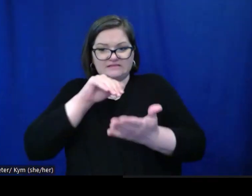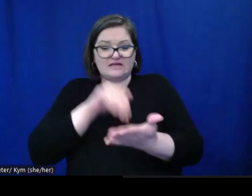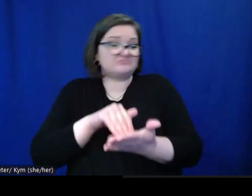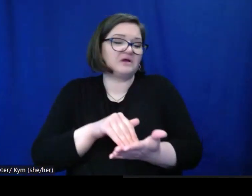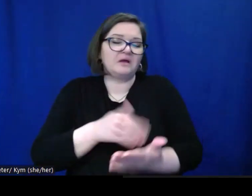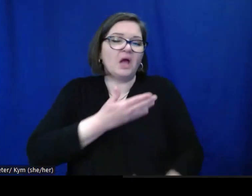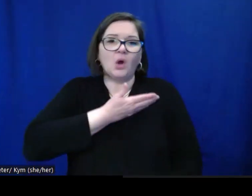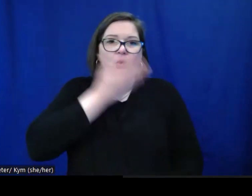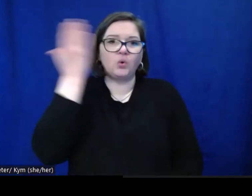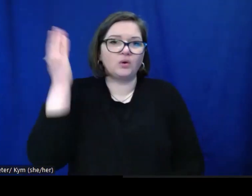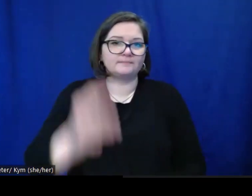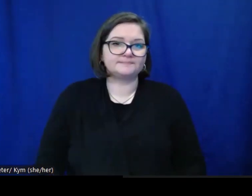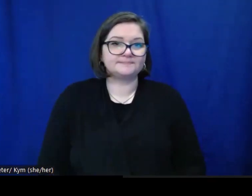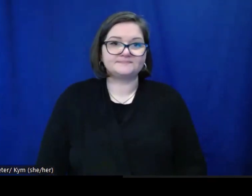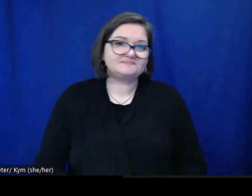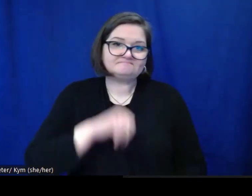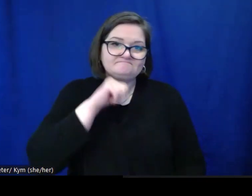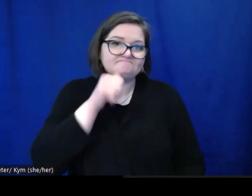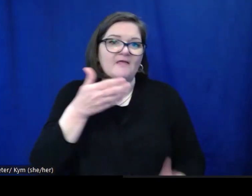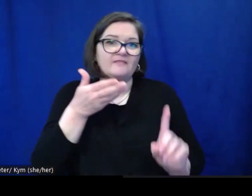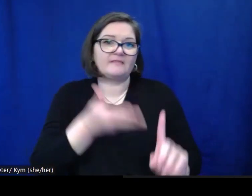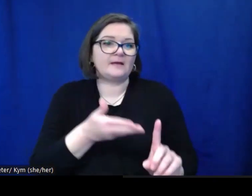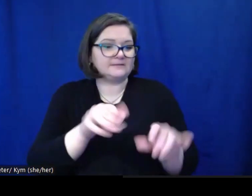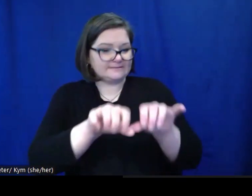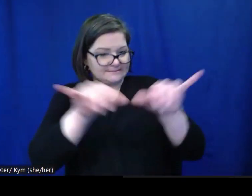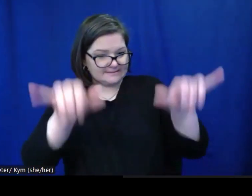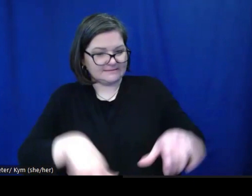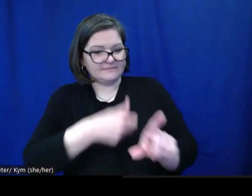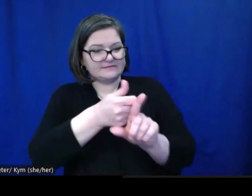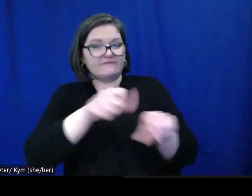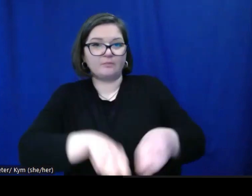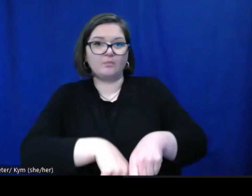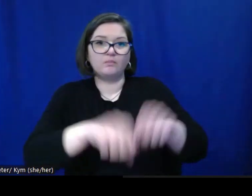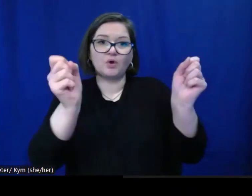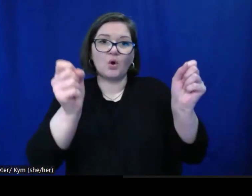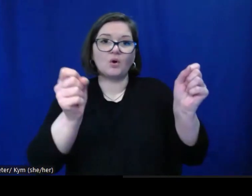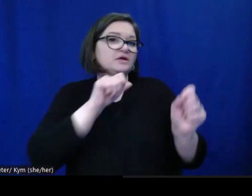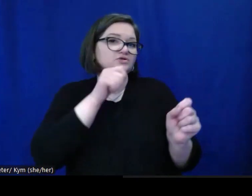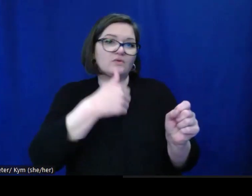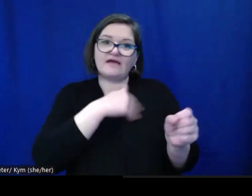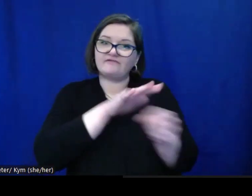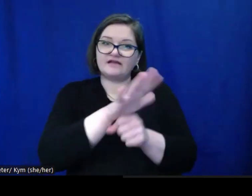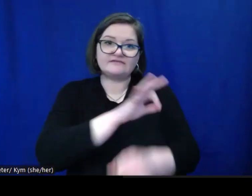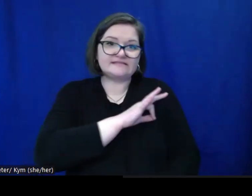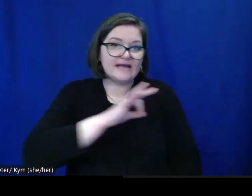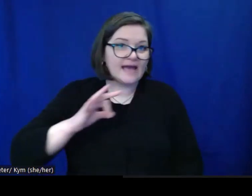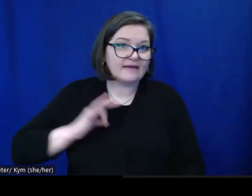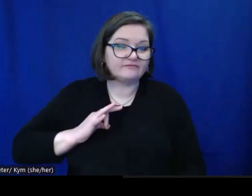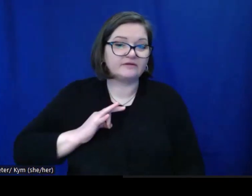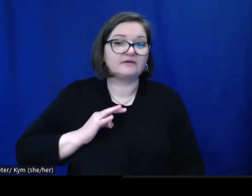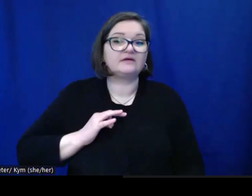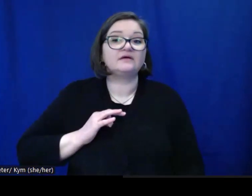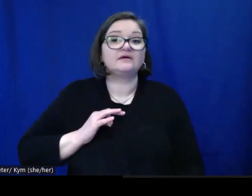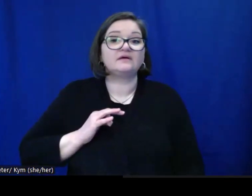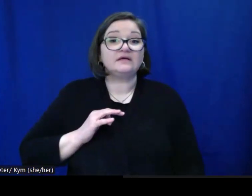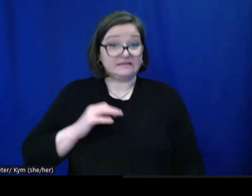exist. It's a broken system. They don't have enough staff. The staff they